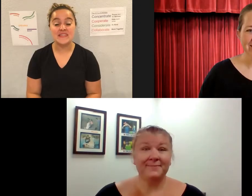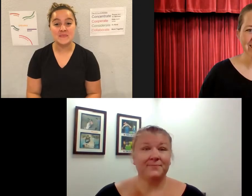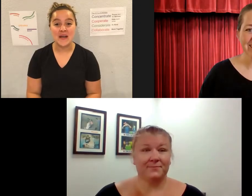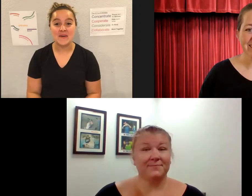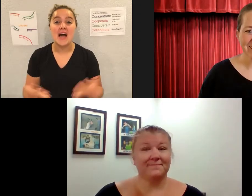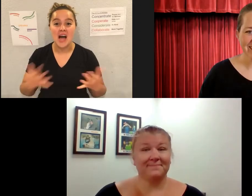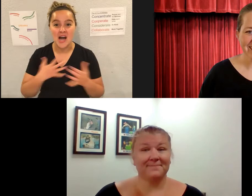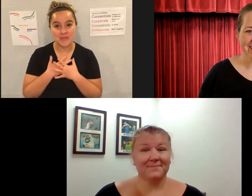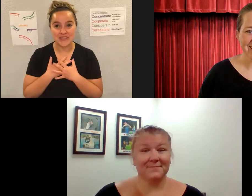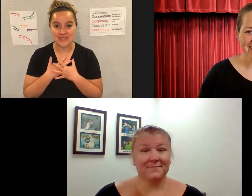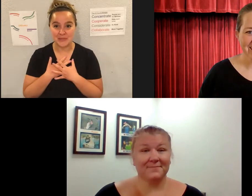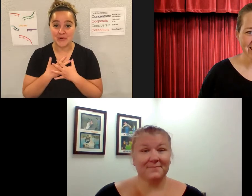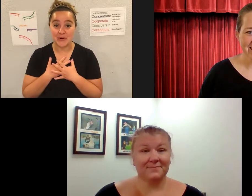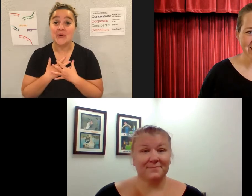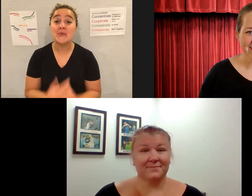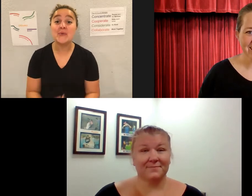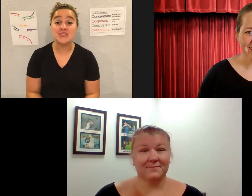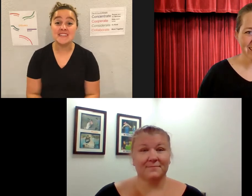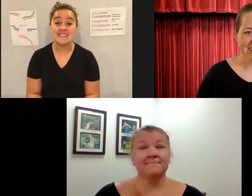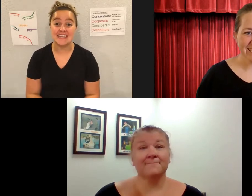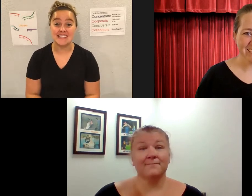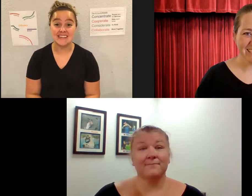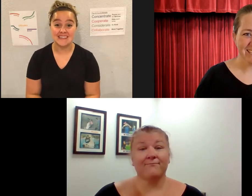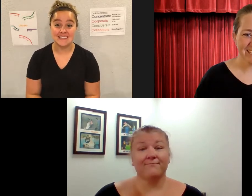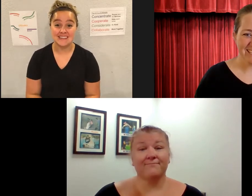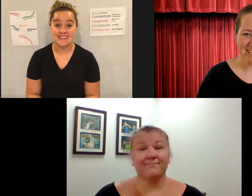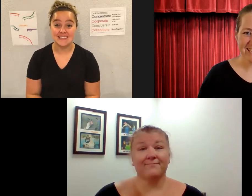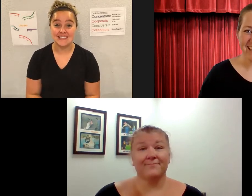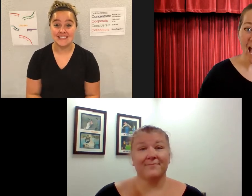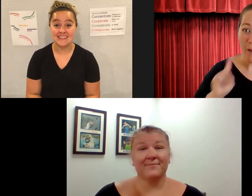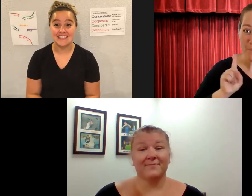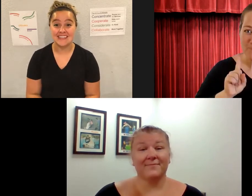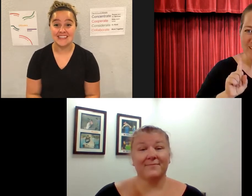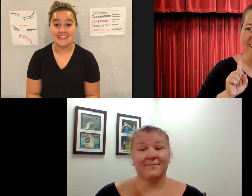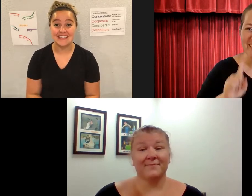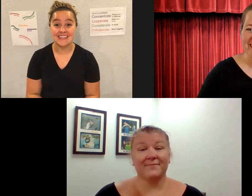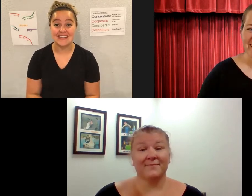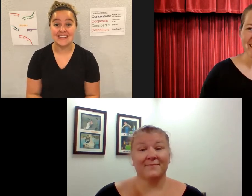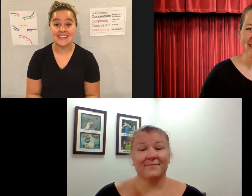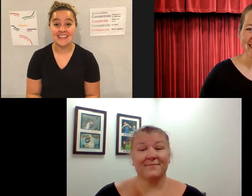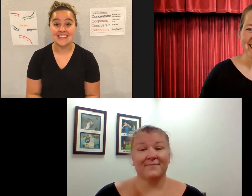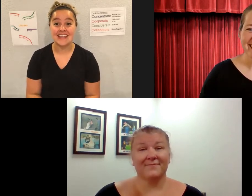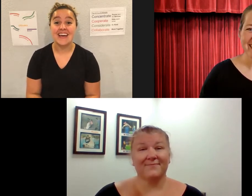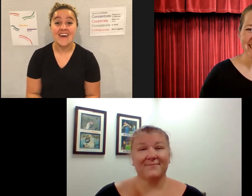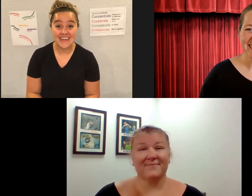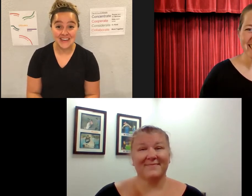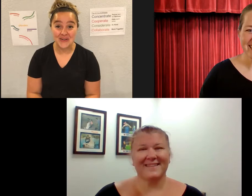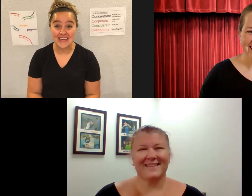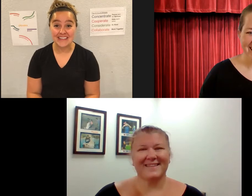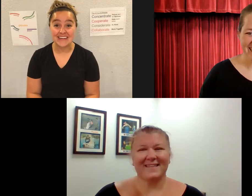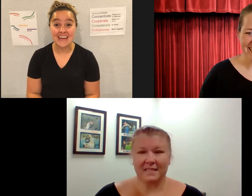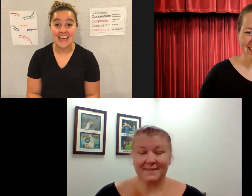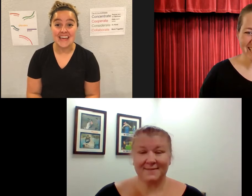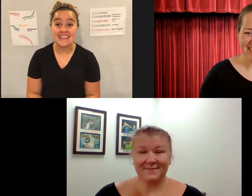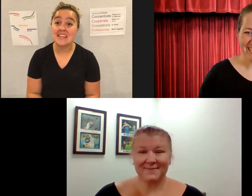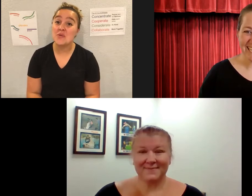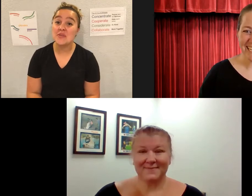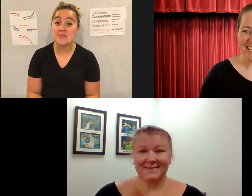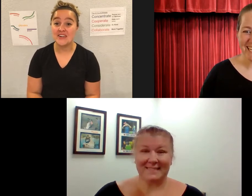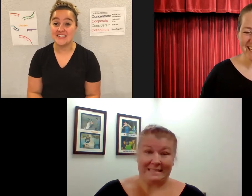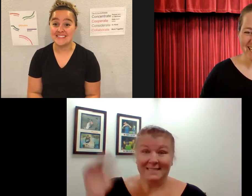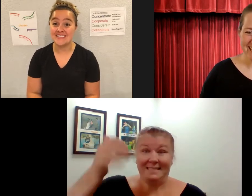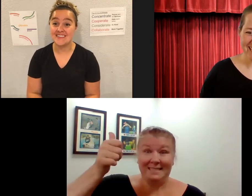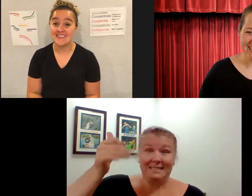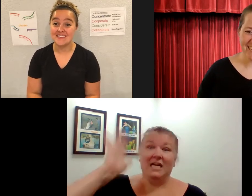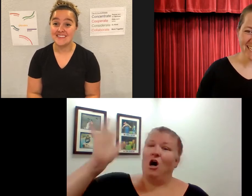For this round, I'll be the gibber. Who will translate? I will. Okay, great, Clara. And Lily, will